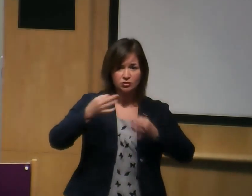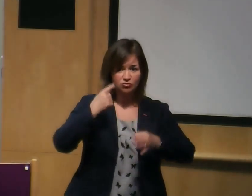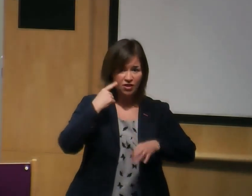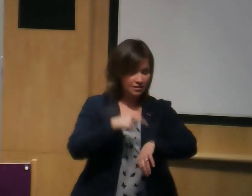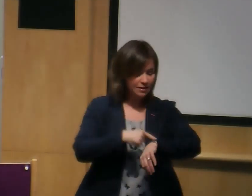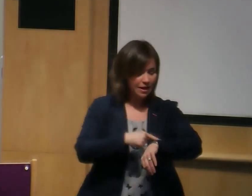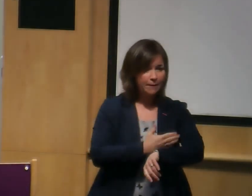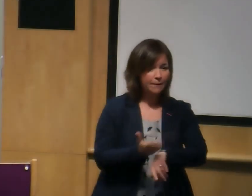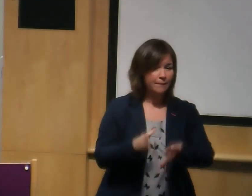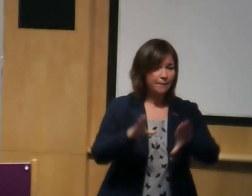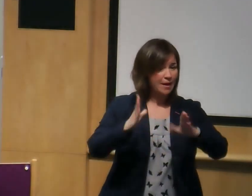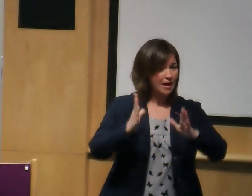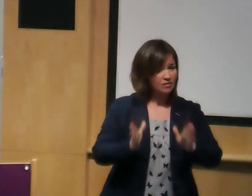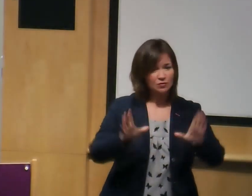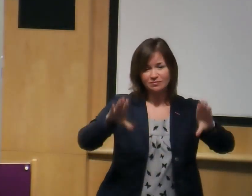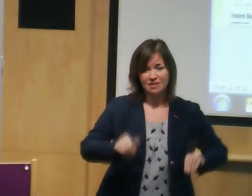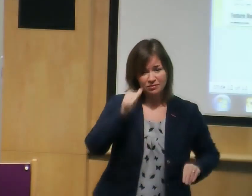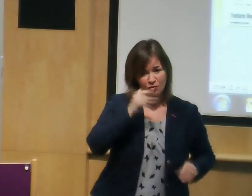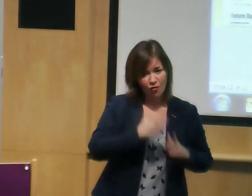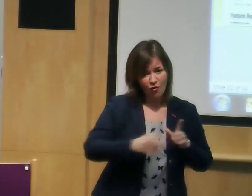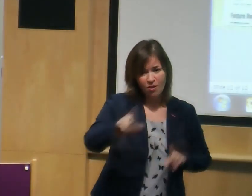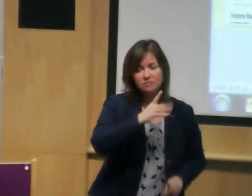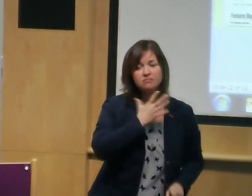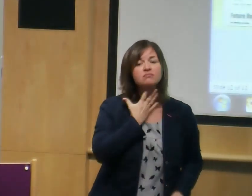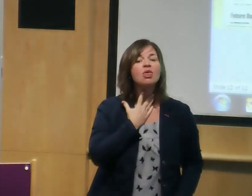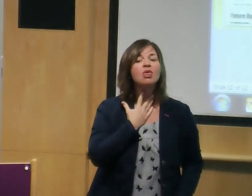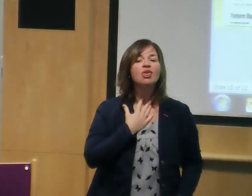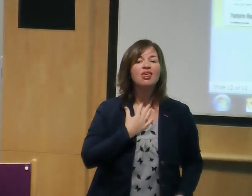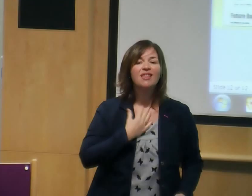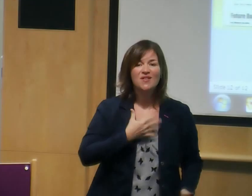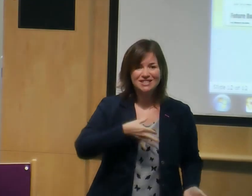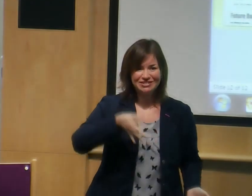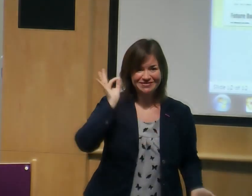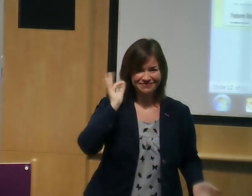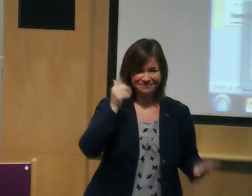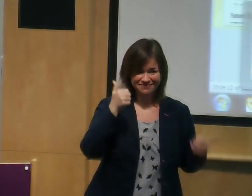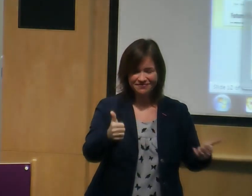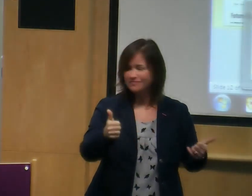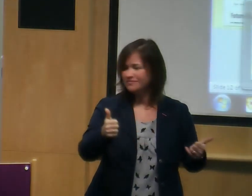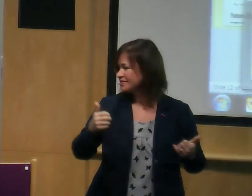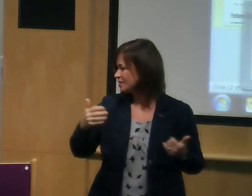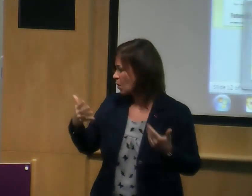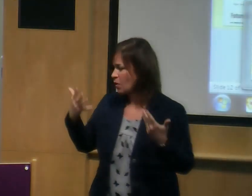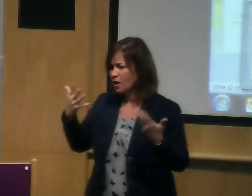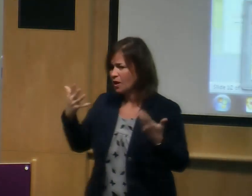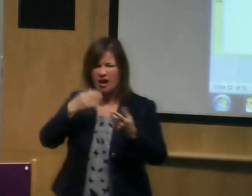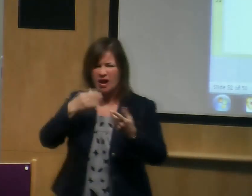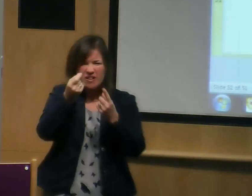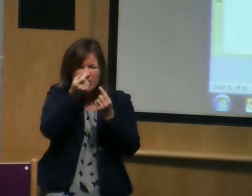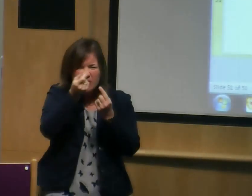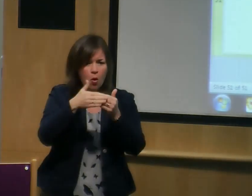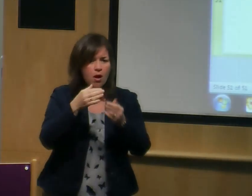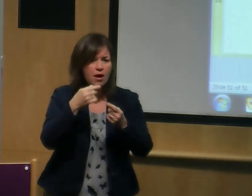Thank you for those interesting questions. Unfortunately, we've run out of time. I'm sure everybody will agree with you that we're dying